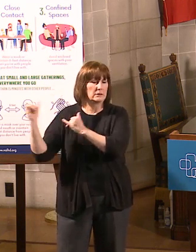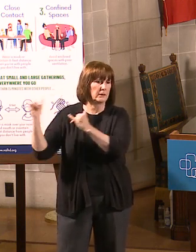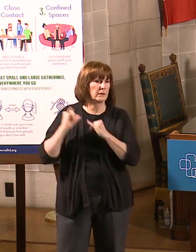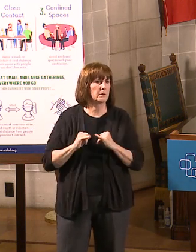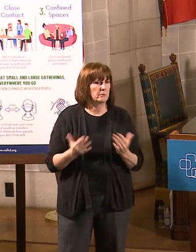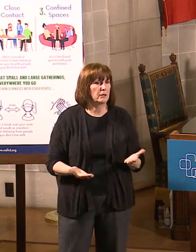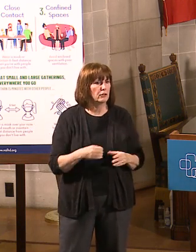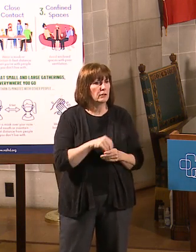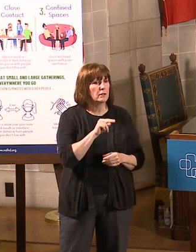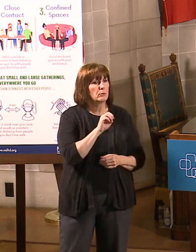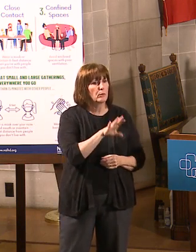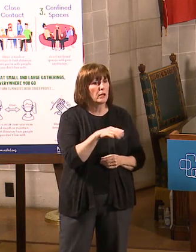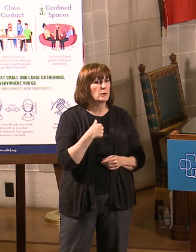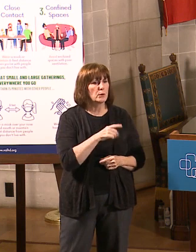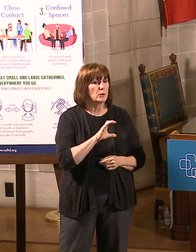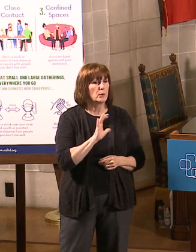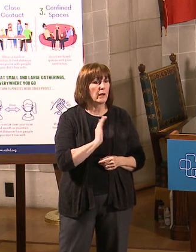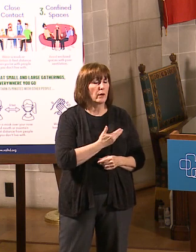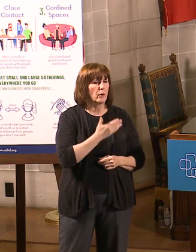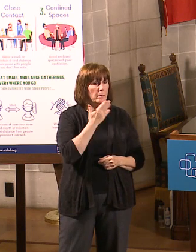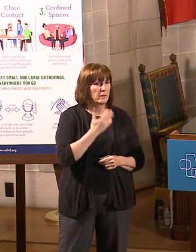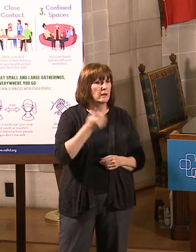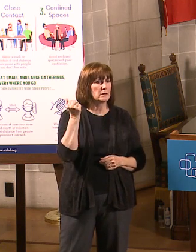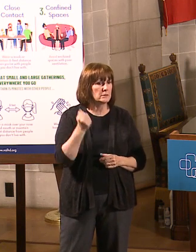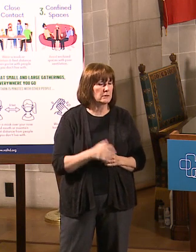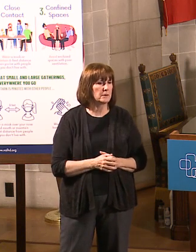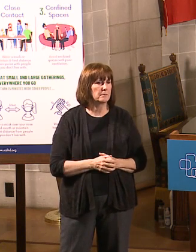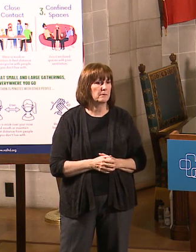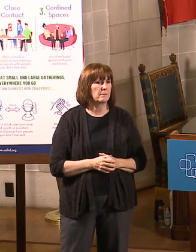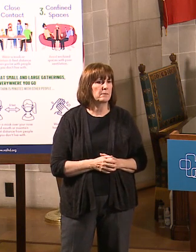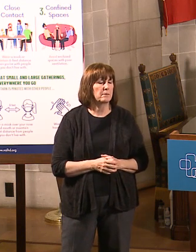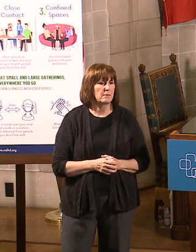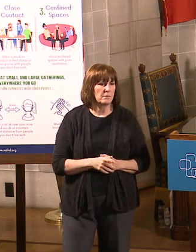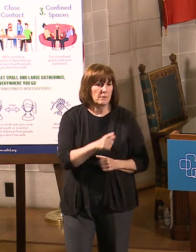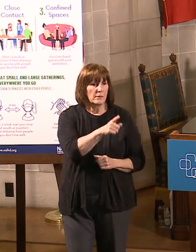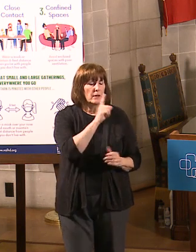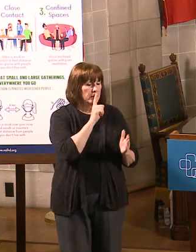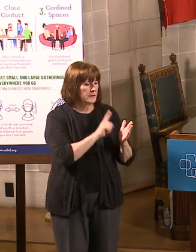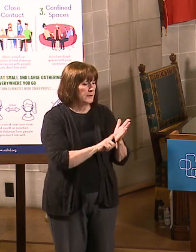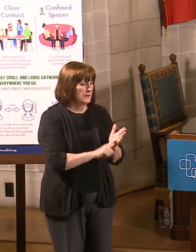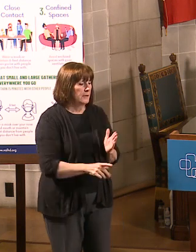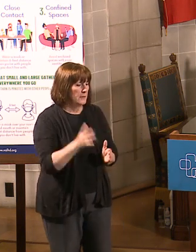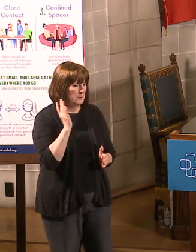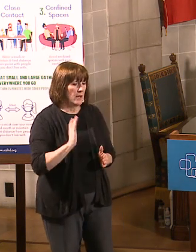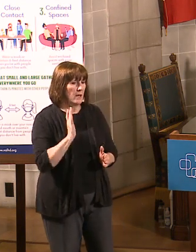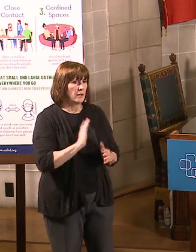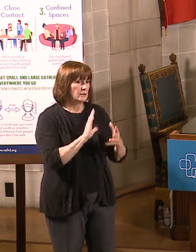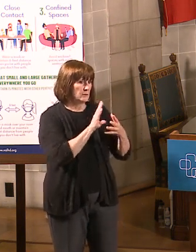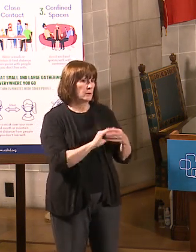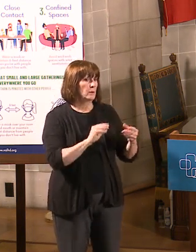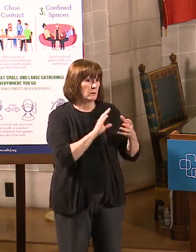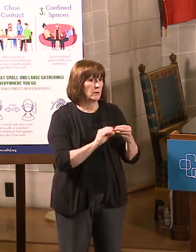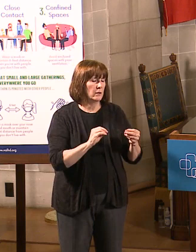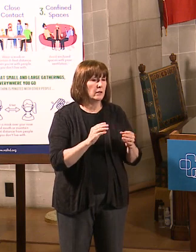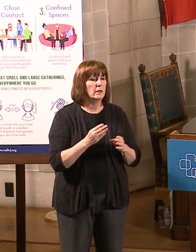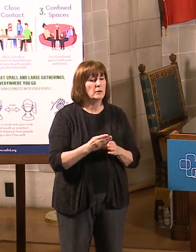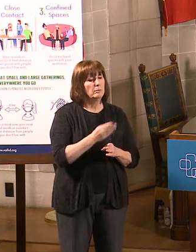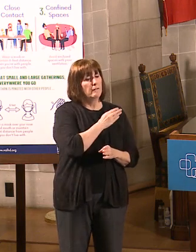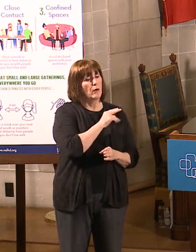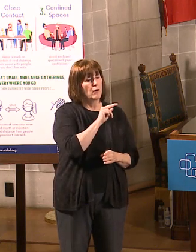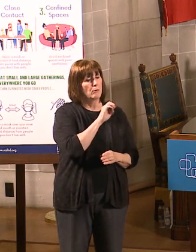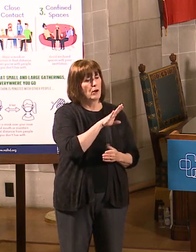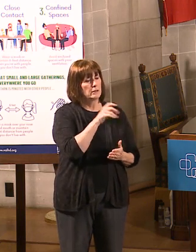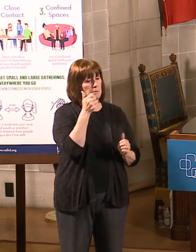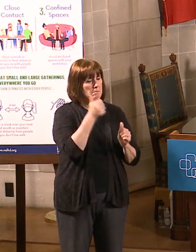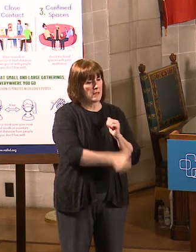Another question, I looked up some past stories. And before Nebraska passed the seatbelt